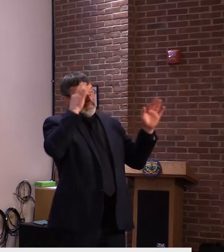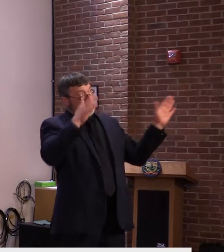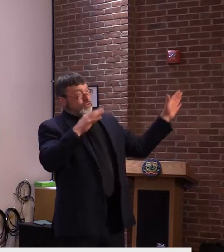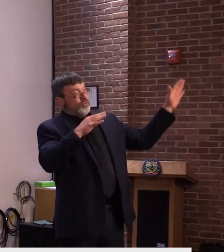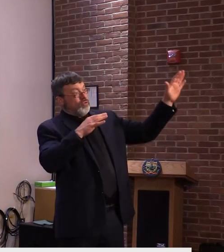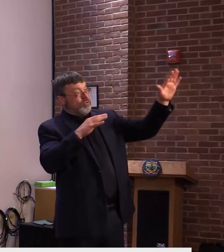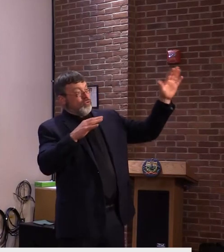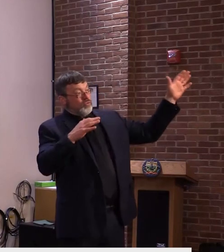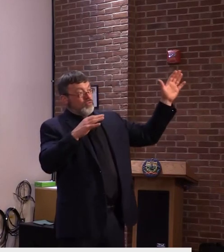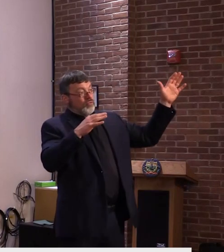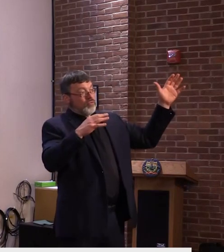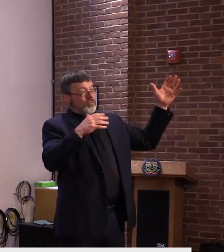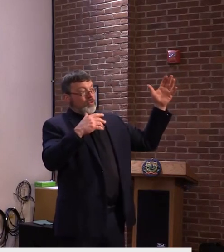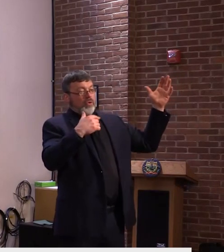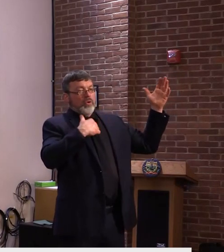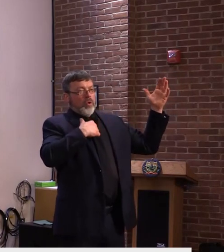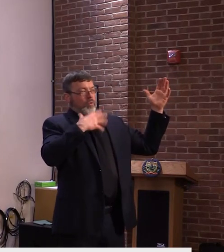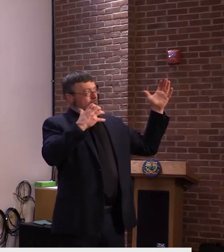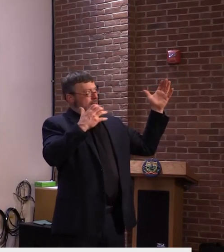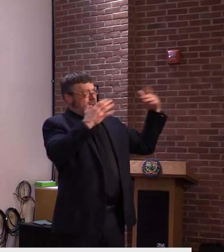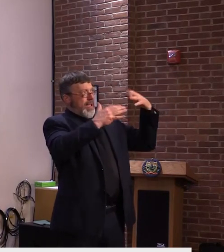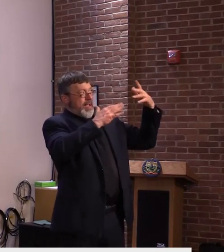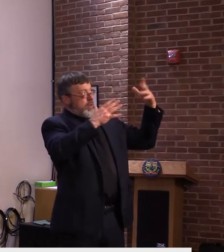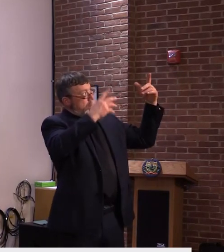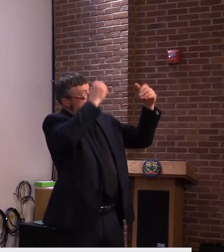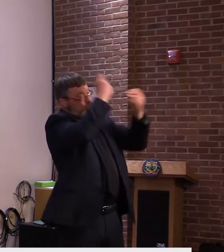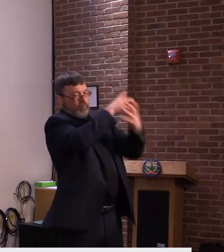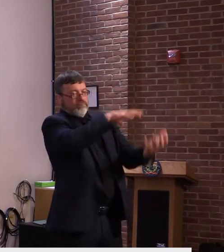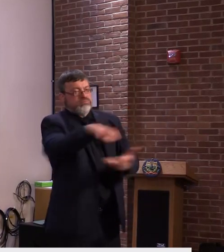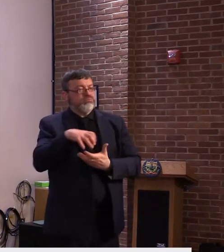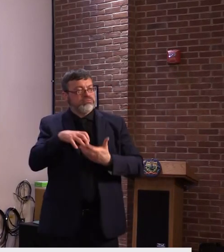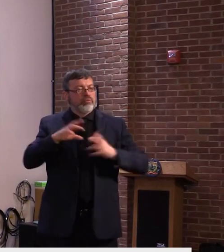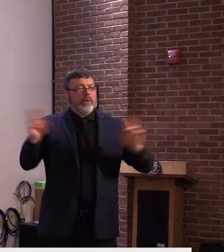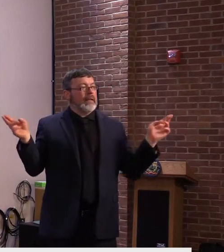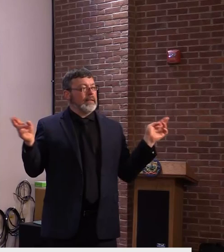in the state and begin that process.